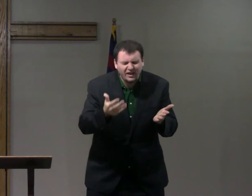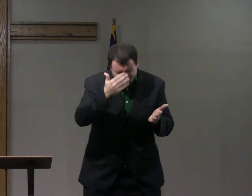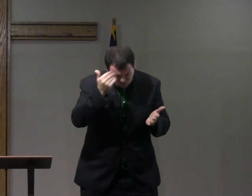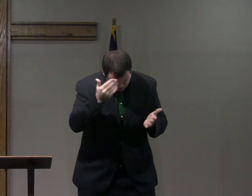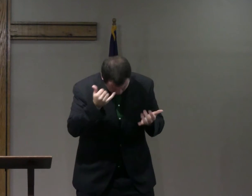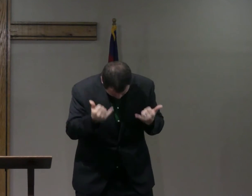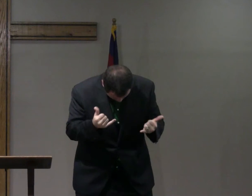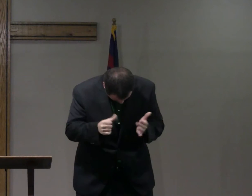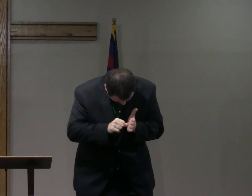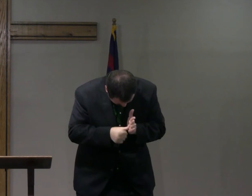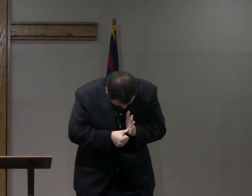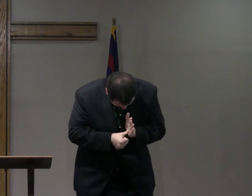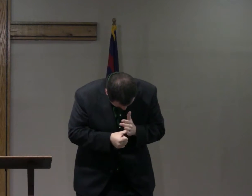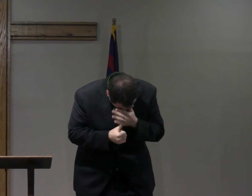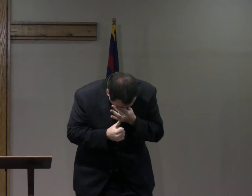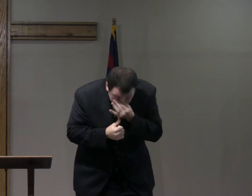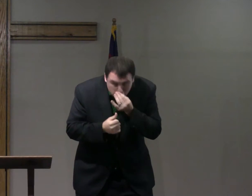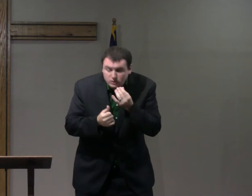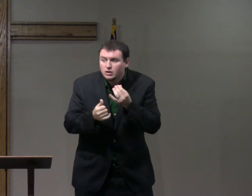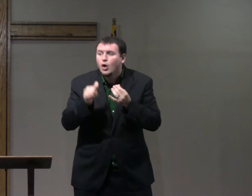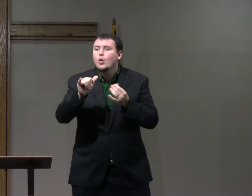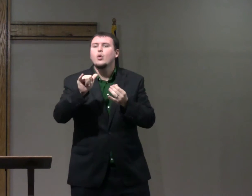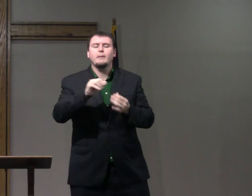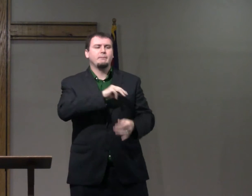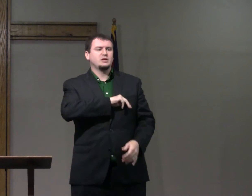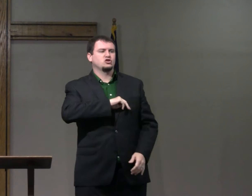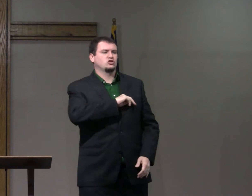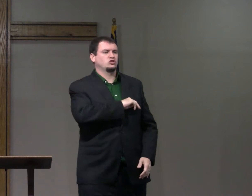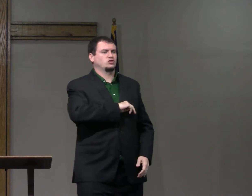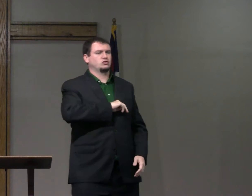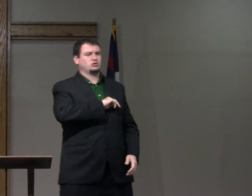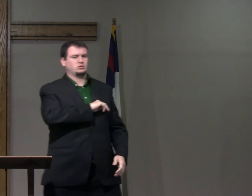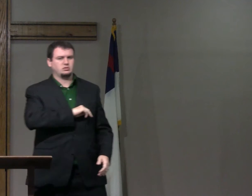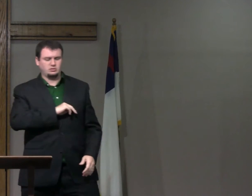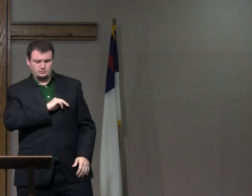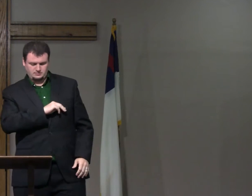What's the emphasis again this month? Missions.